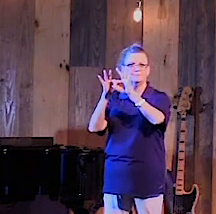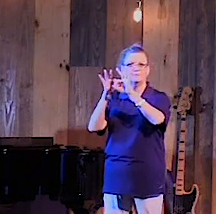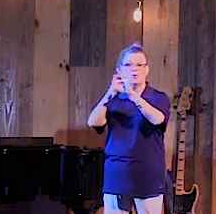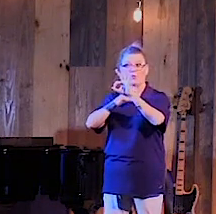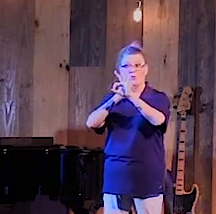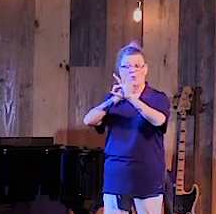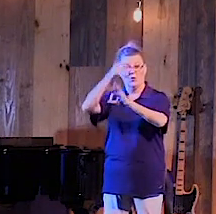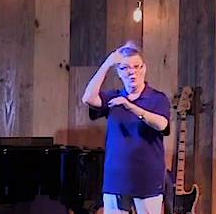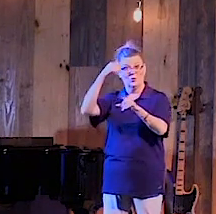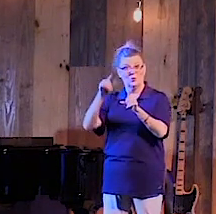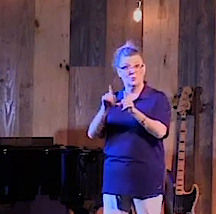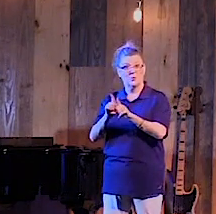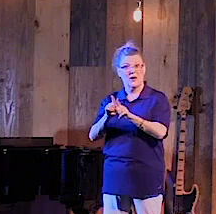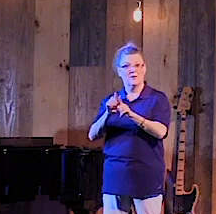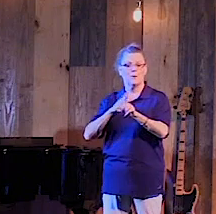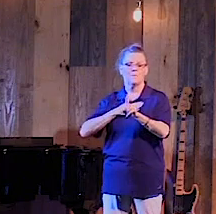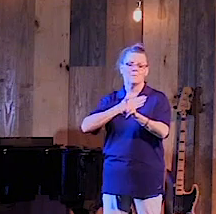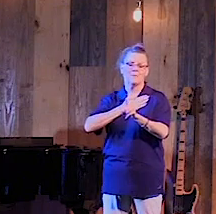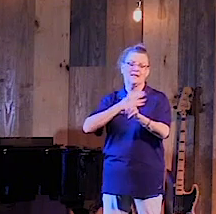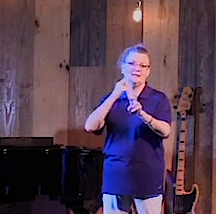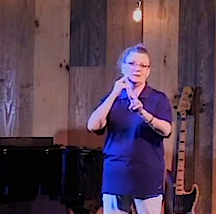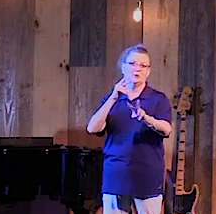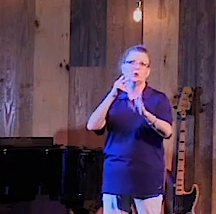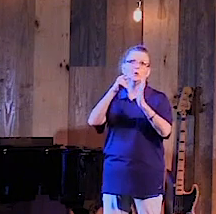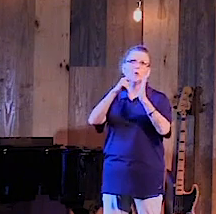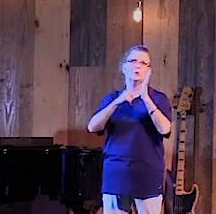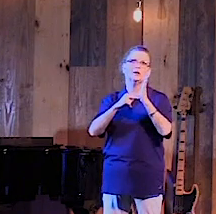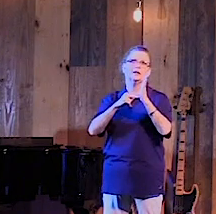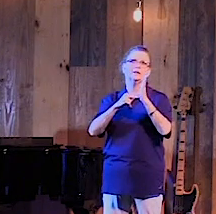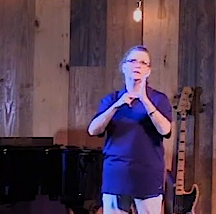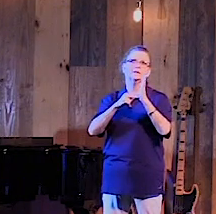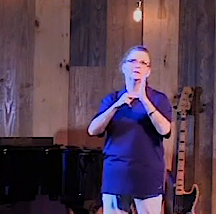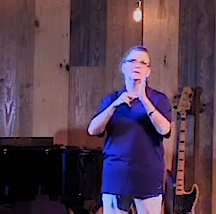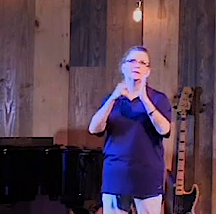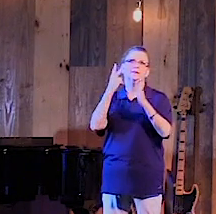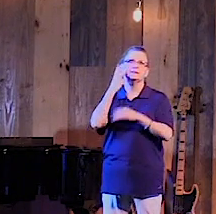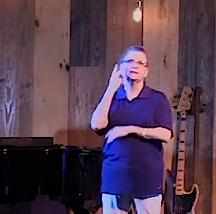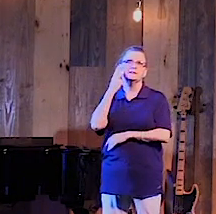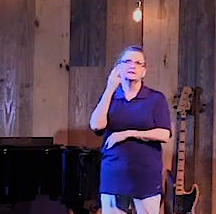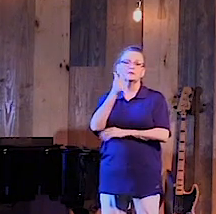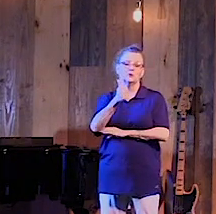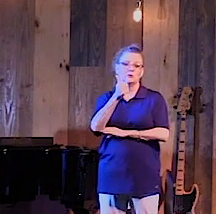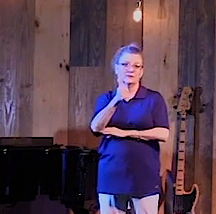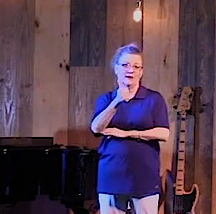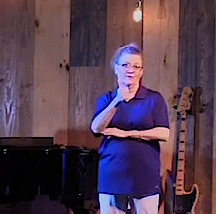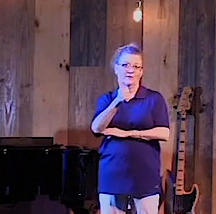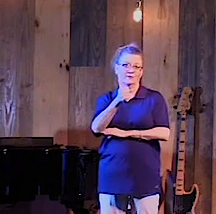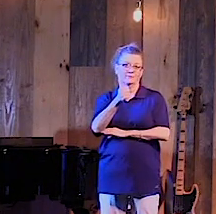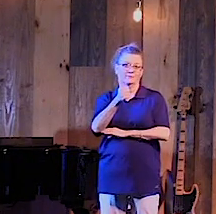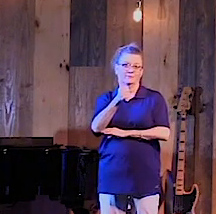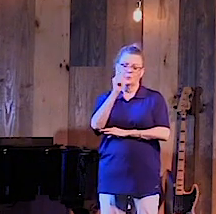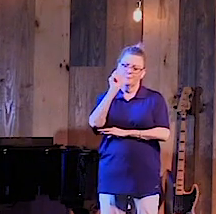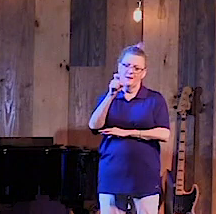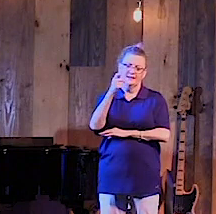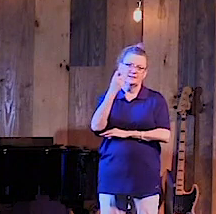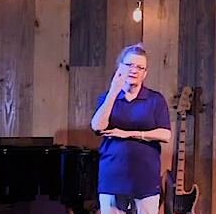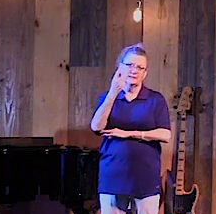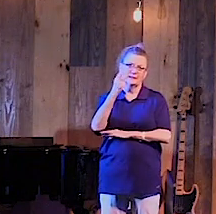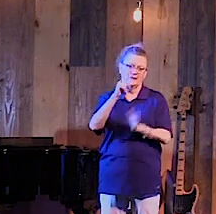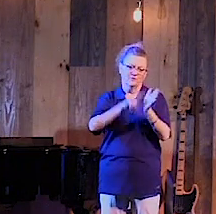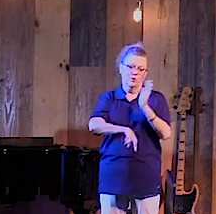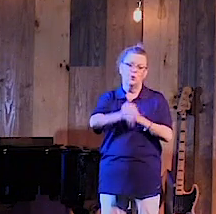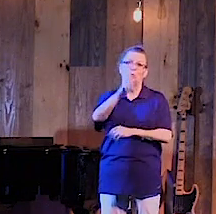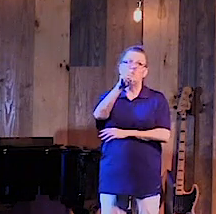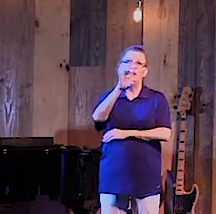brother. Please look with me, if you will, and see this. You have to see this. Verse